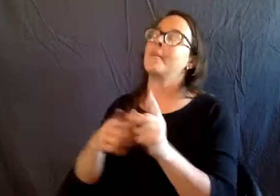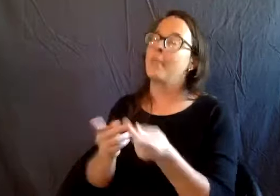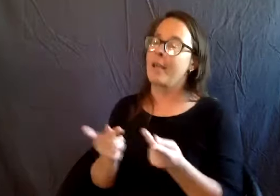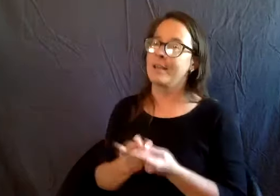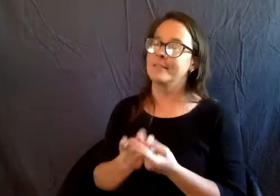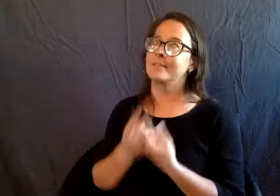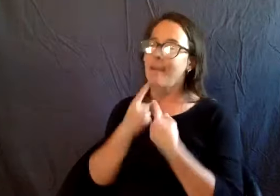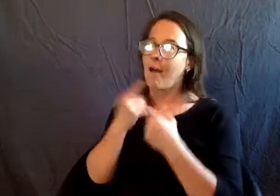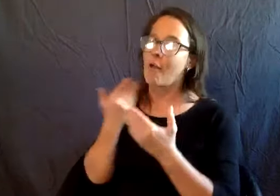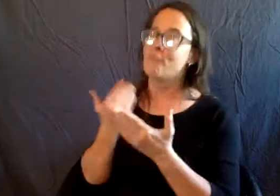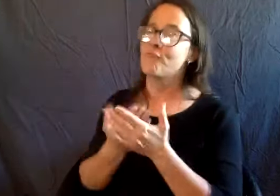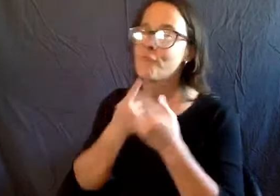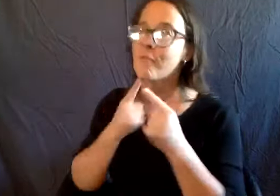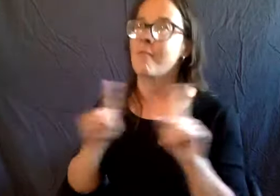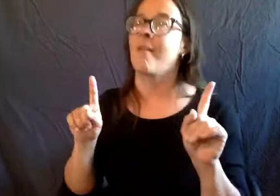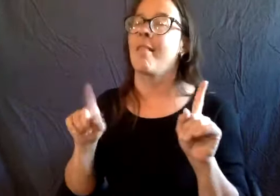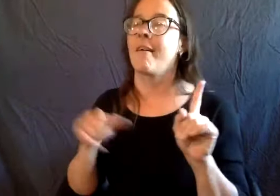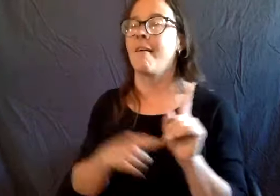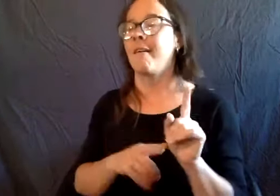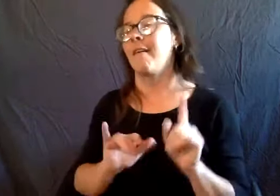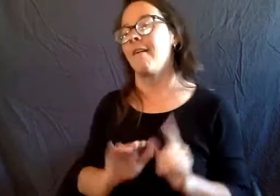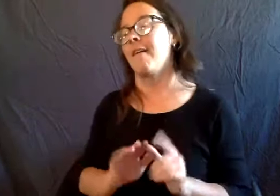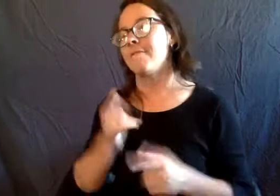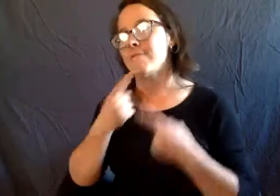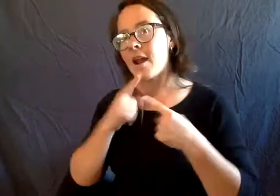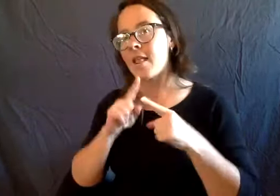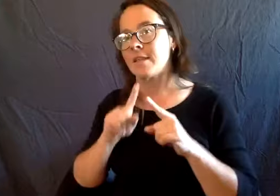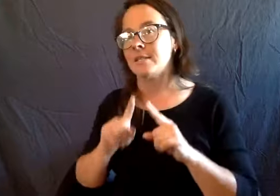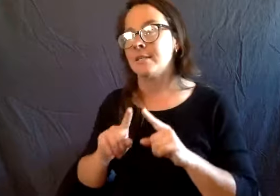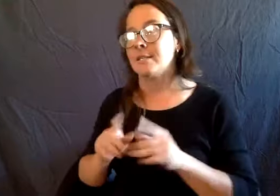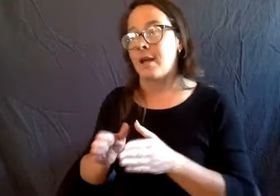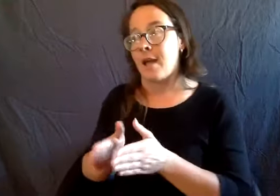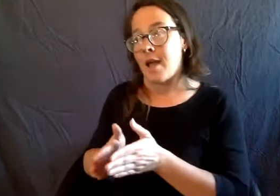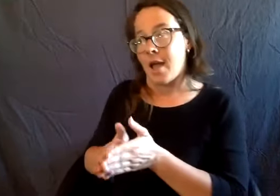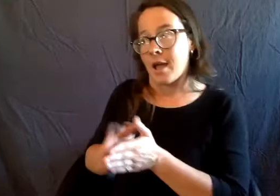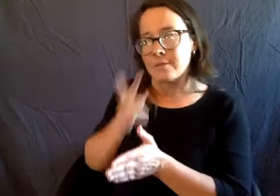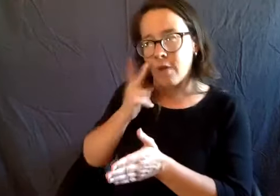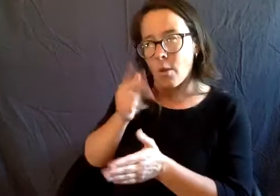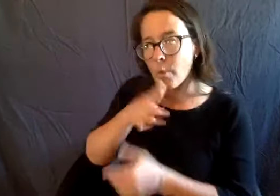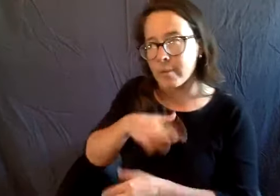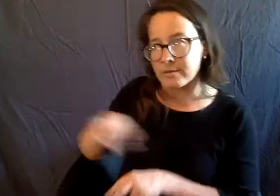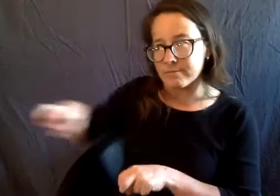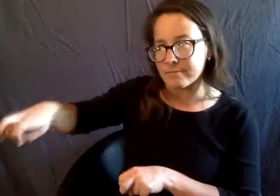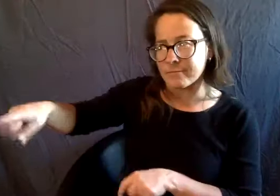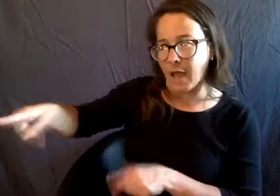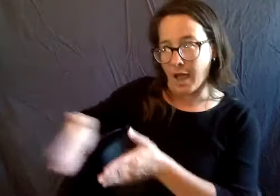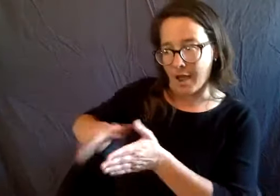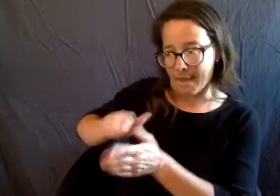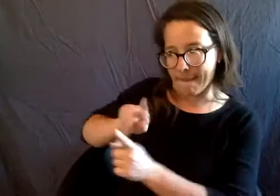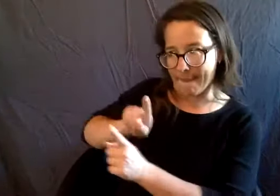I was teachable. And that week I asked a woman if she would sponsor me, because before this, I didn't need anyone. Thank you very much. I didn't